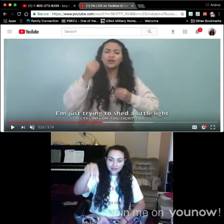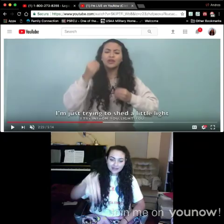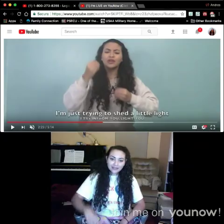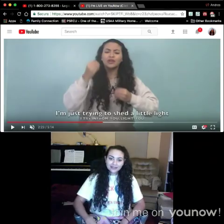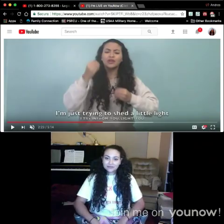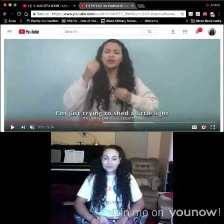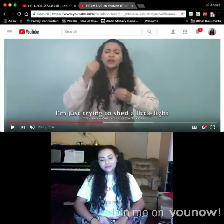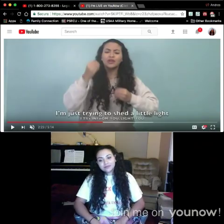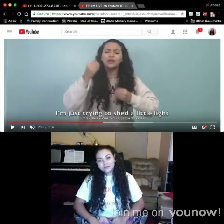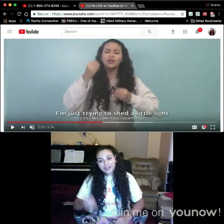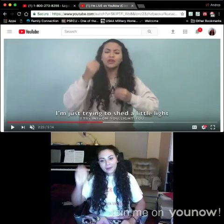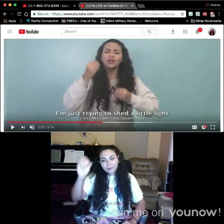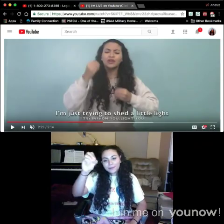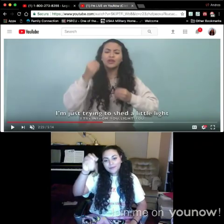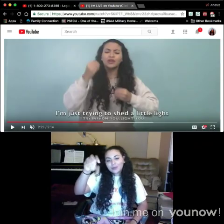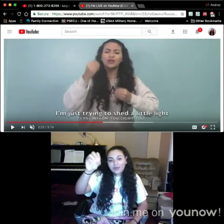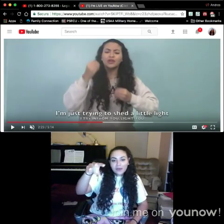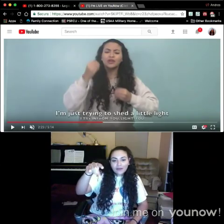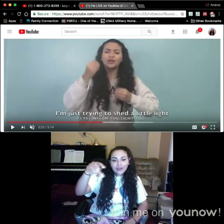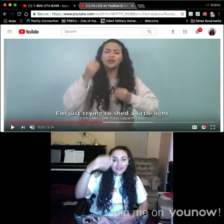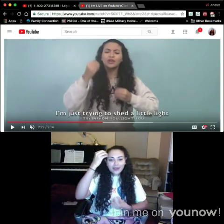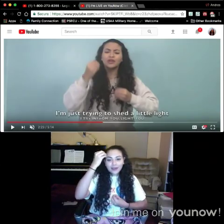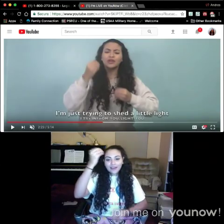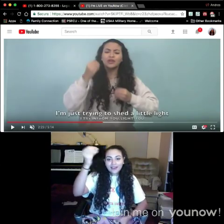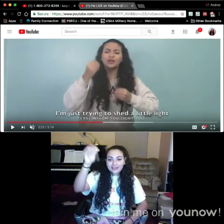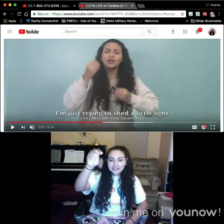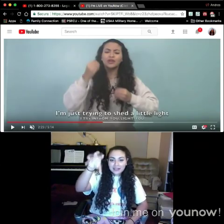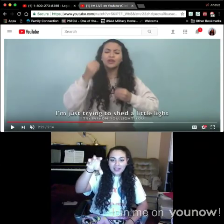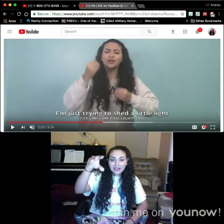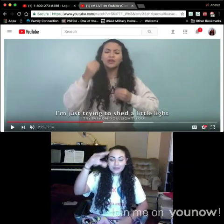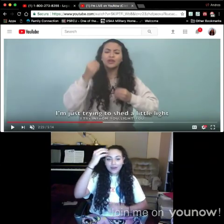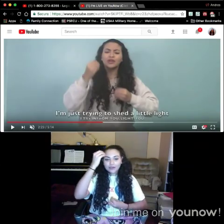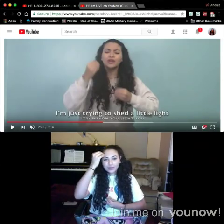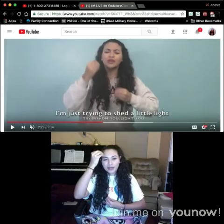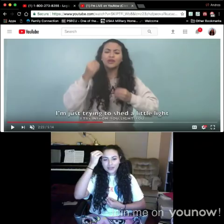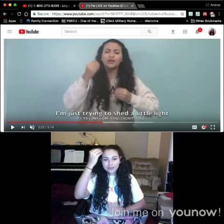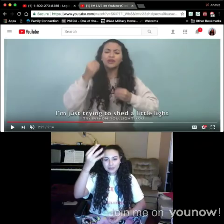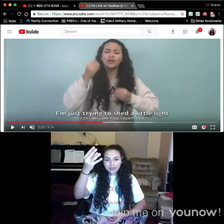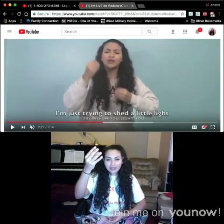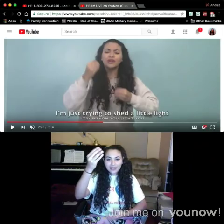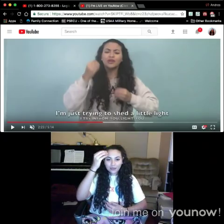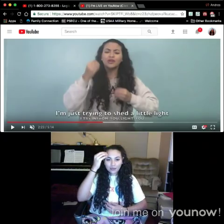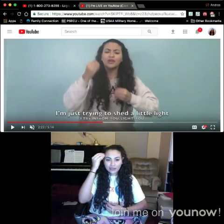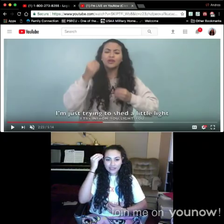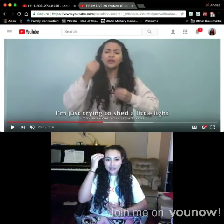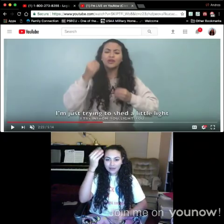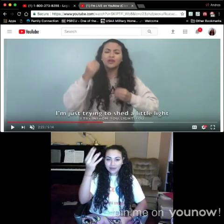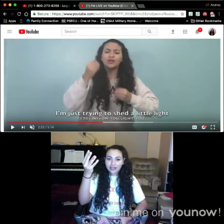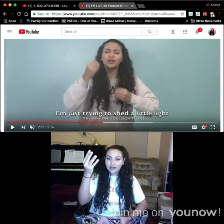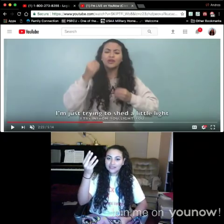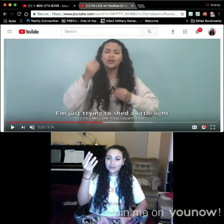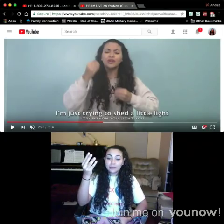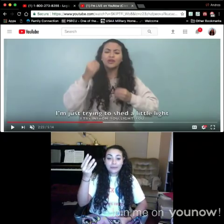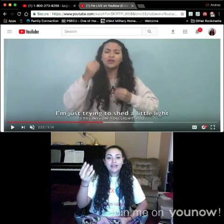light. Like, to put the metaphor in there, like this is the light, but I also kind of explained it as what shedding a little